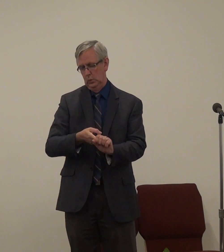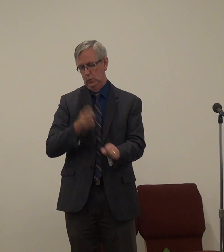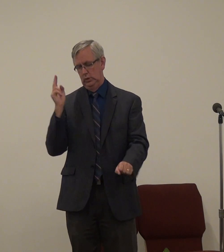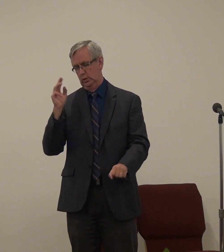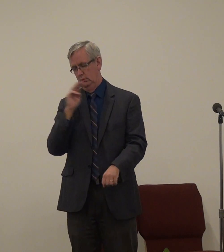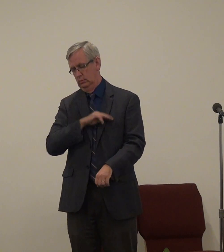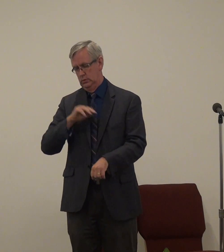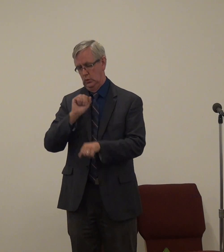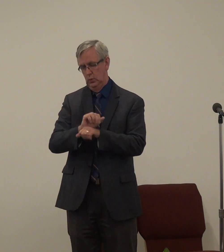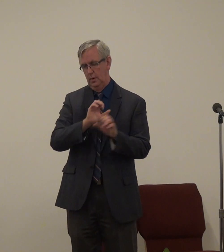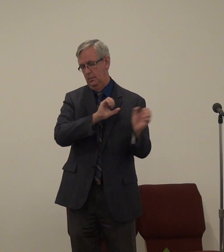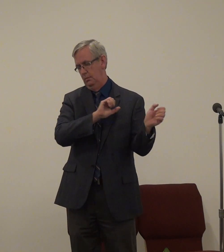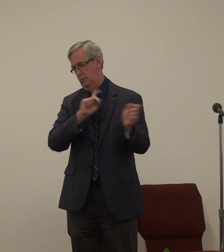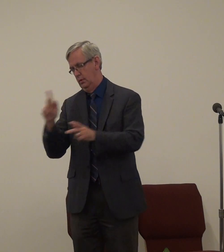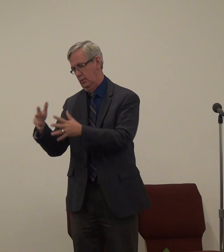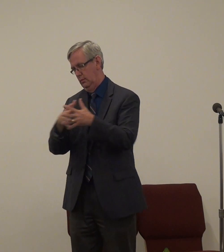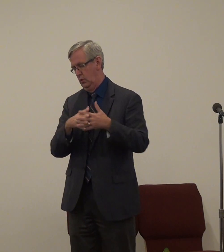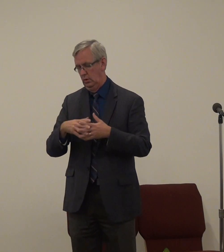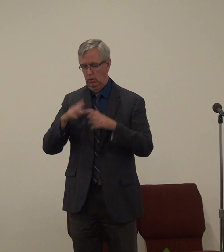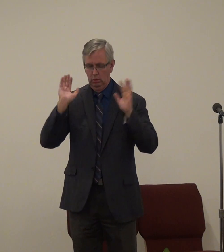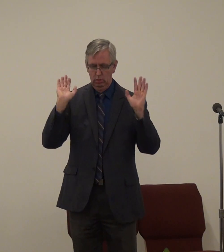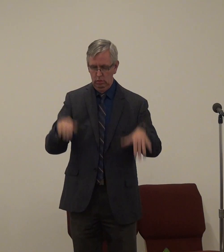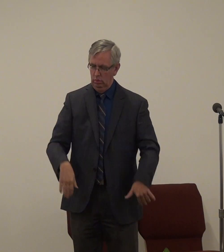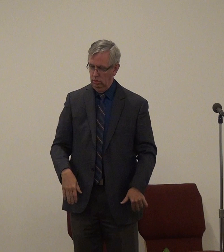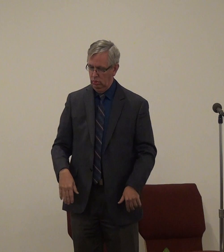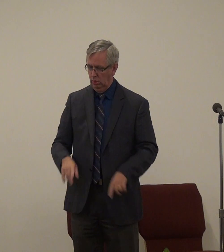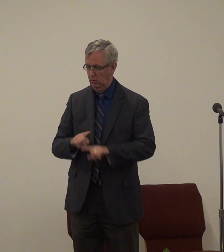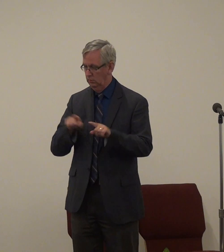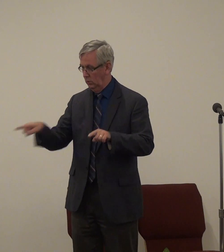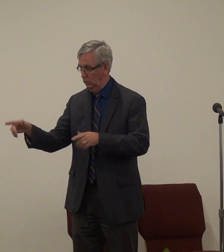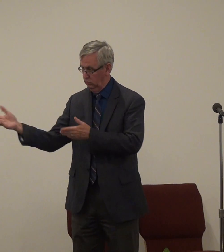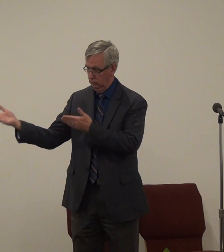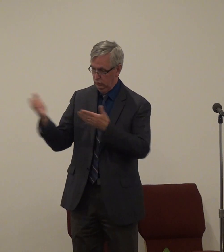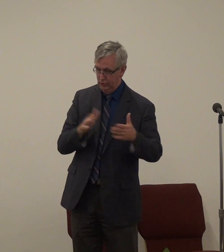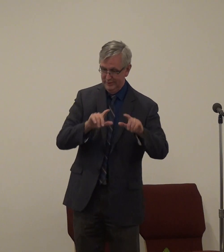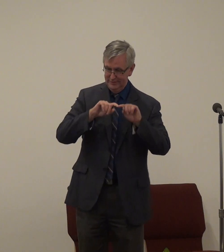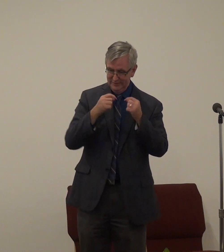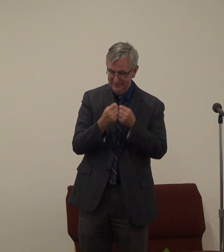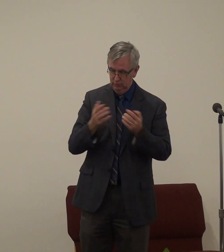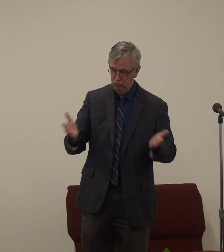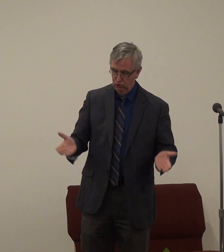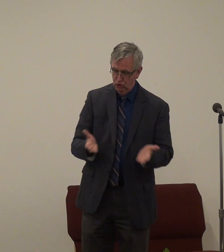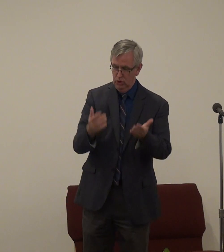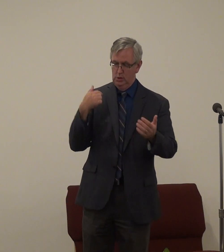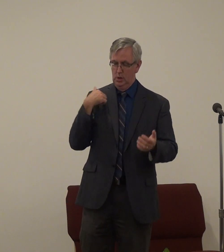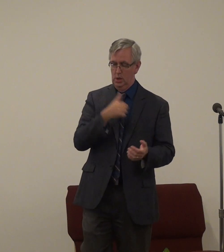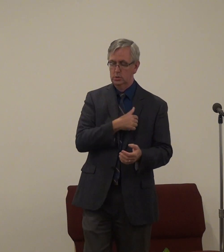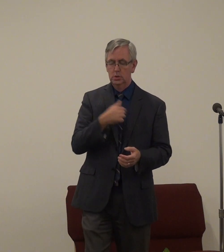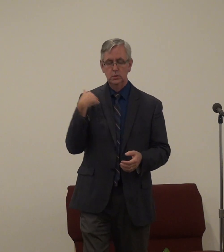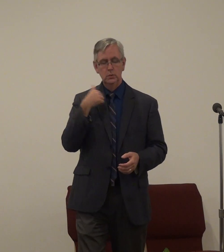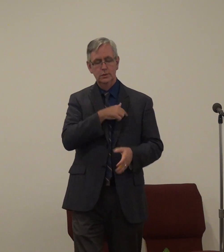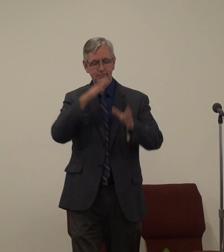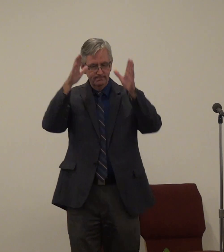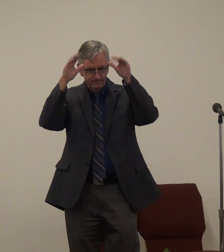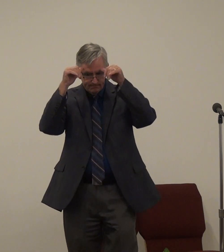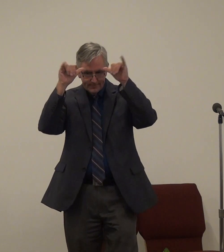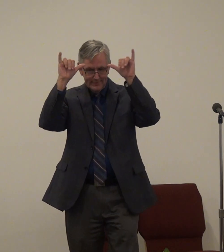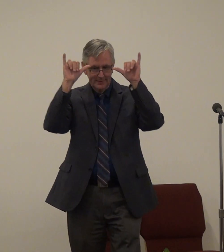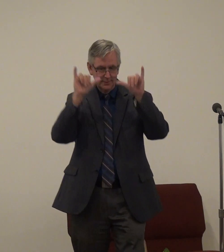frustrated, we were ready to quit our missions work and just go back to America. But then you came and you brought your team and you encouraged us,